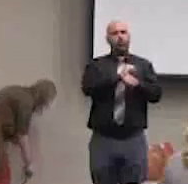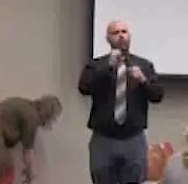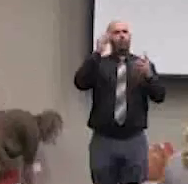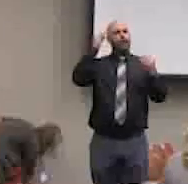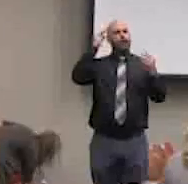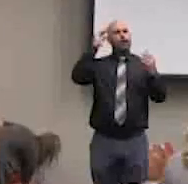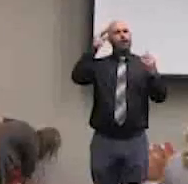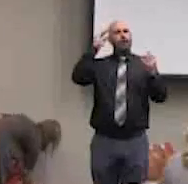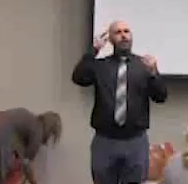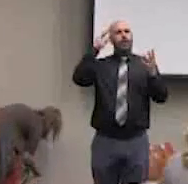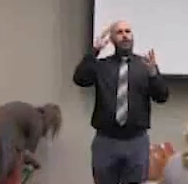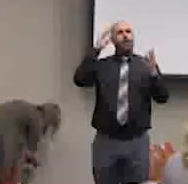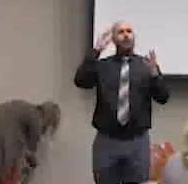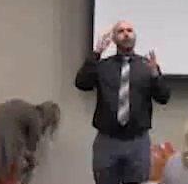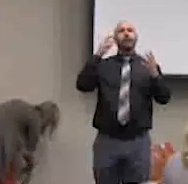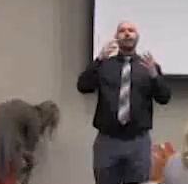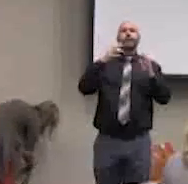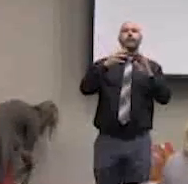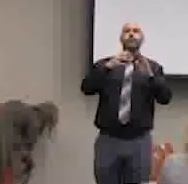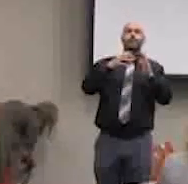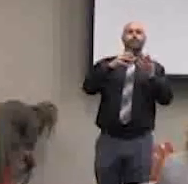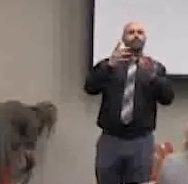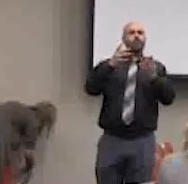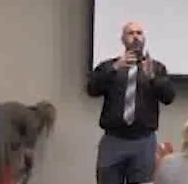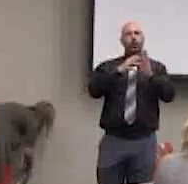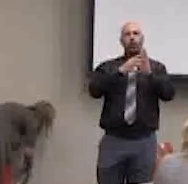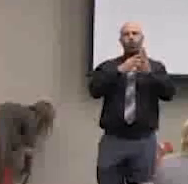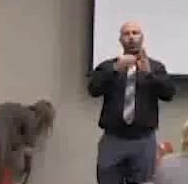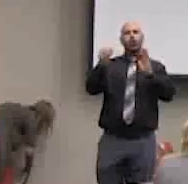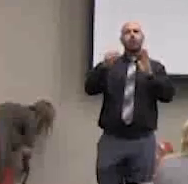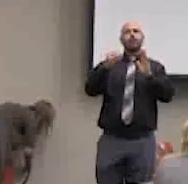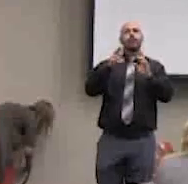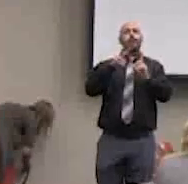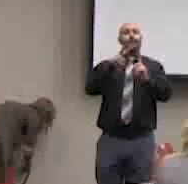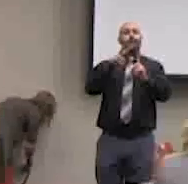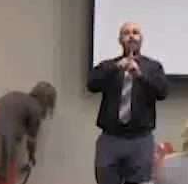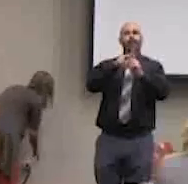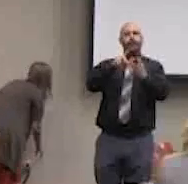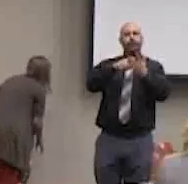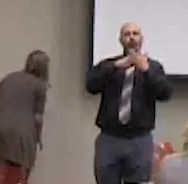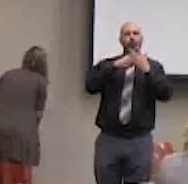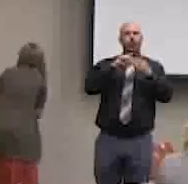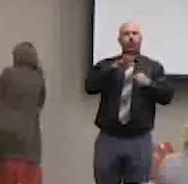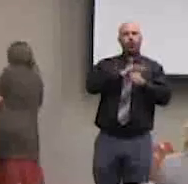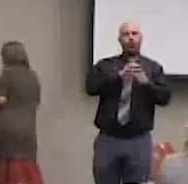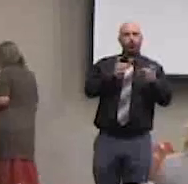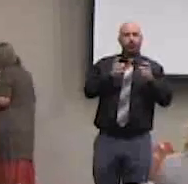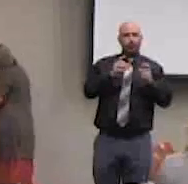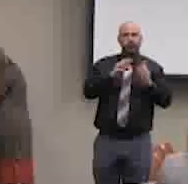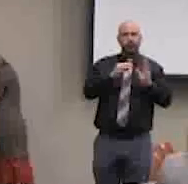implementing these local governance models. And so, again, just so proud to be part of that effort here in Louisiana.